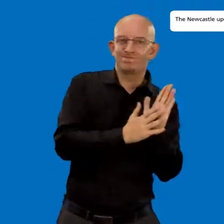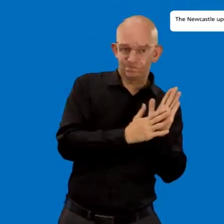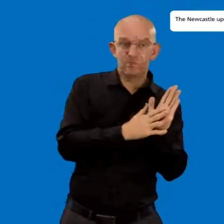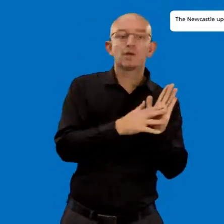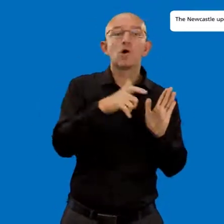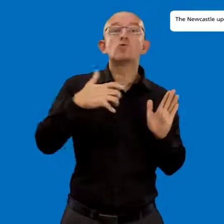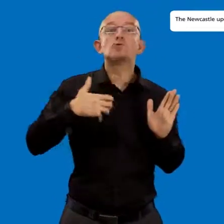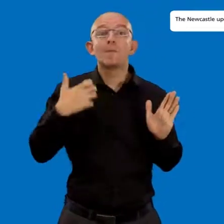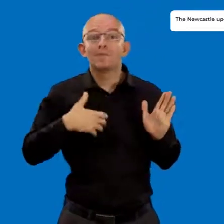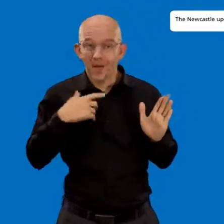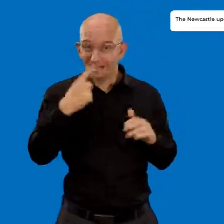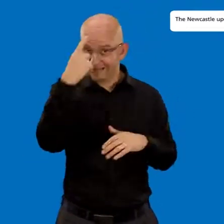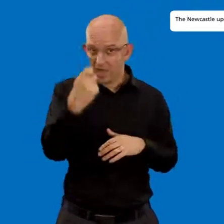a representative.